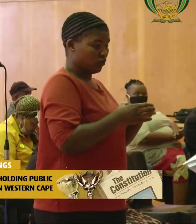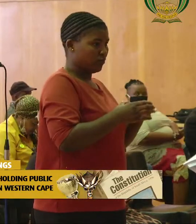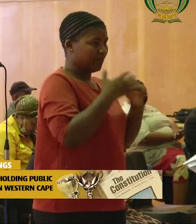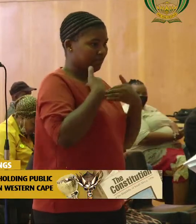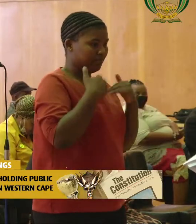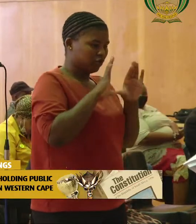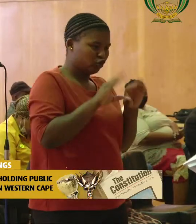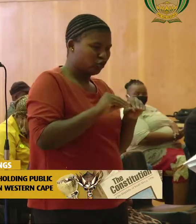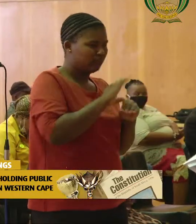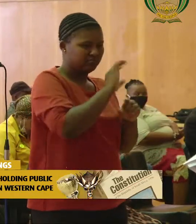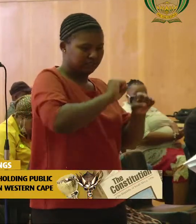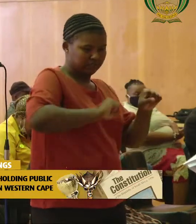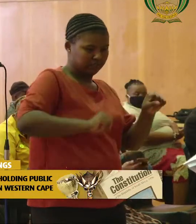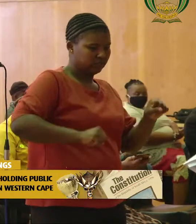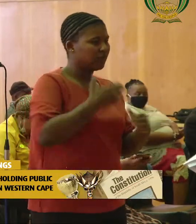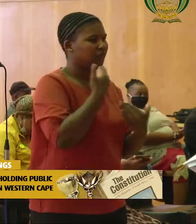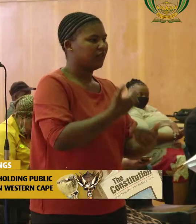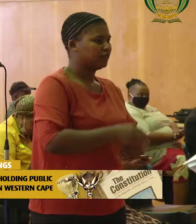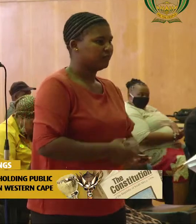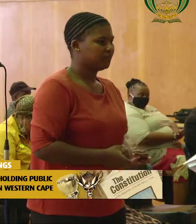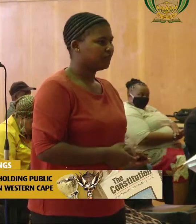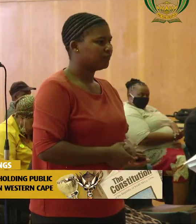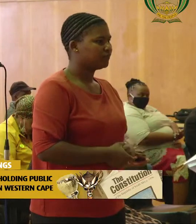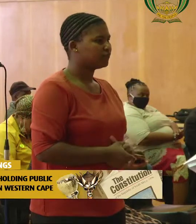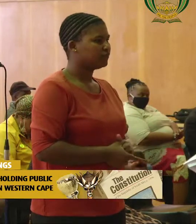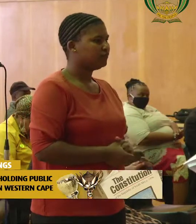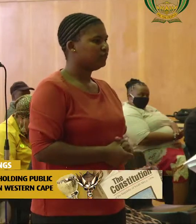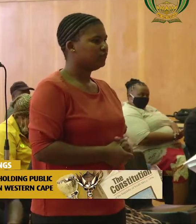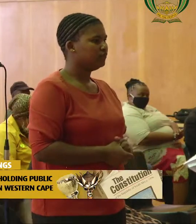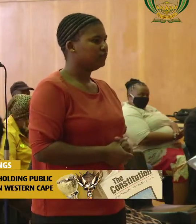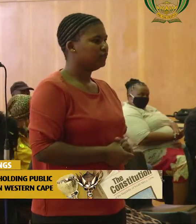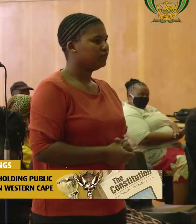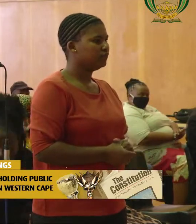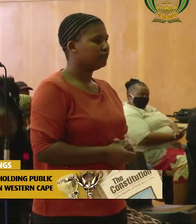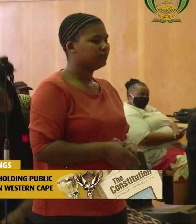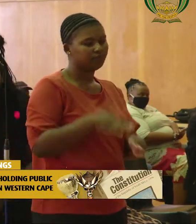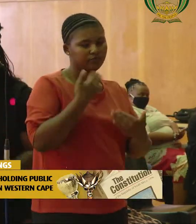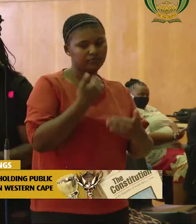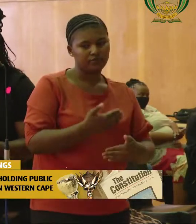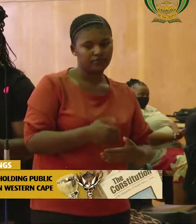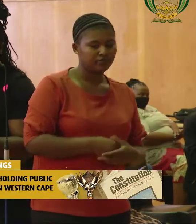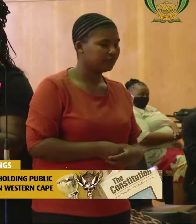Mandime kuloo ndawo andizibamde, enkosi. Siyabule.